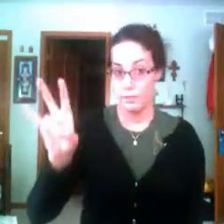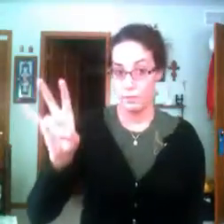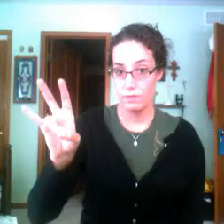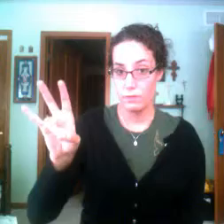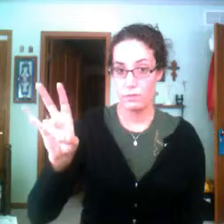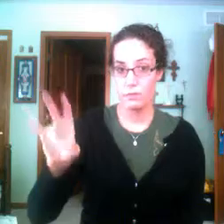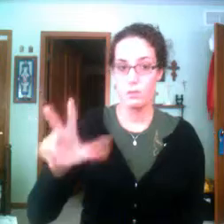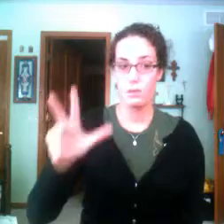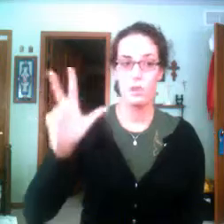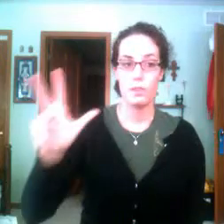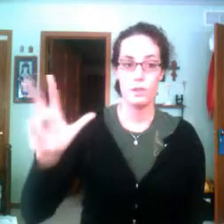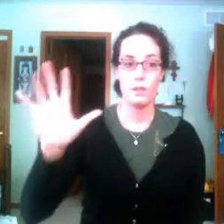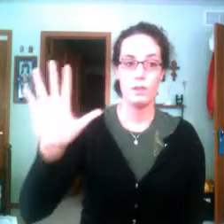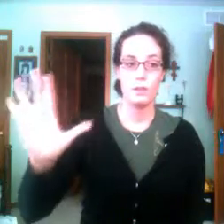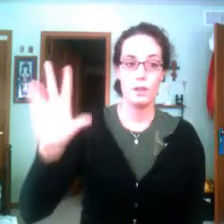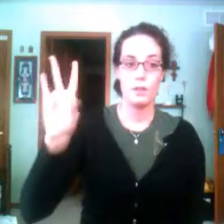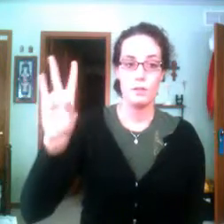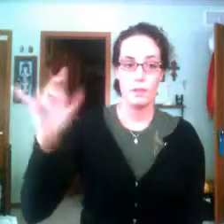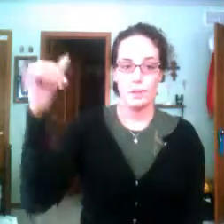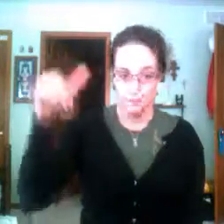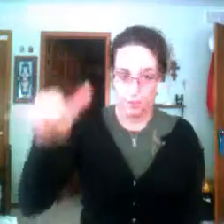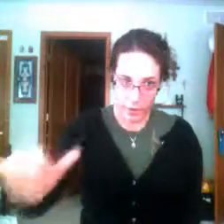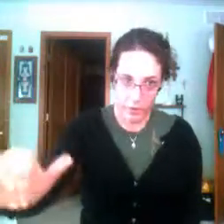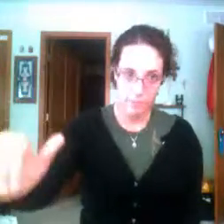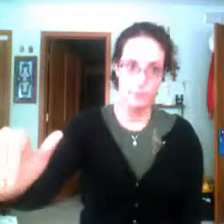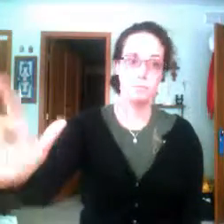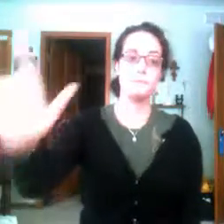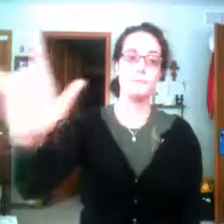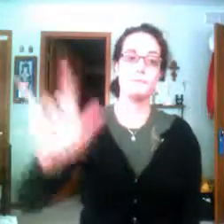357 forever. Okay?